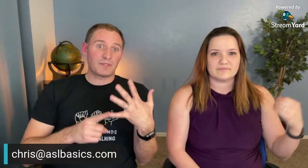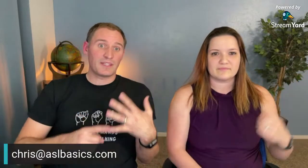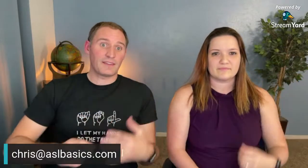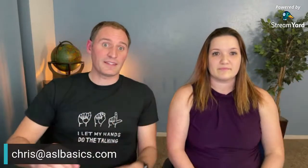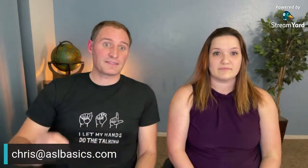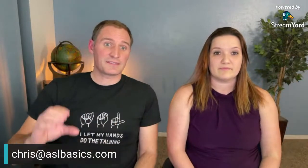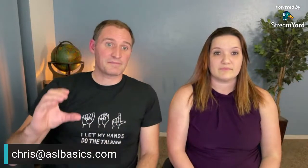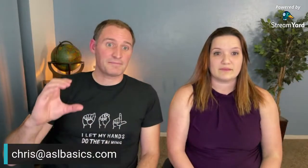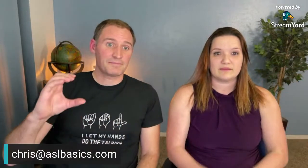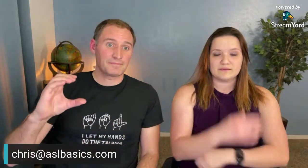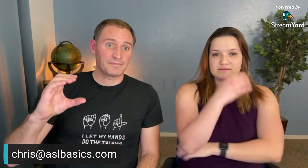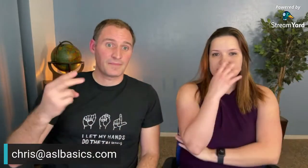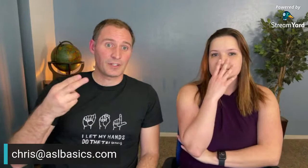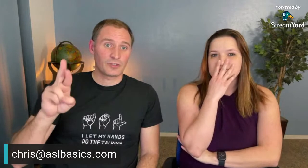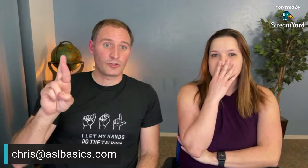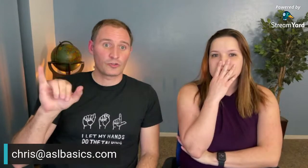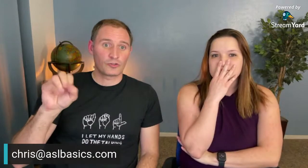be this.